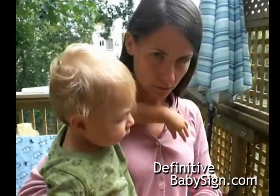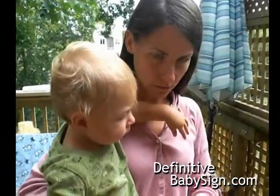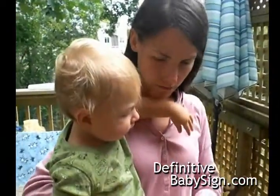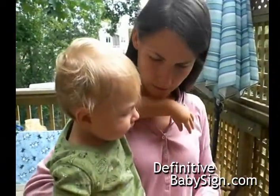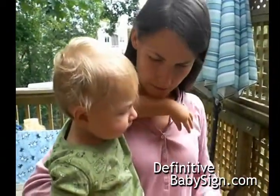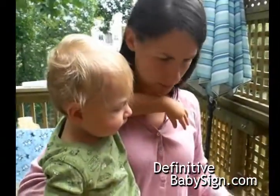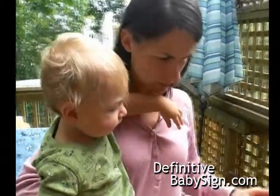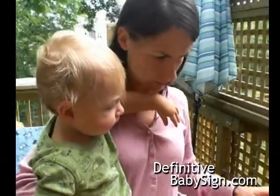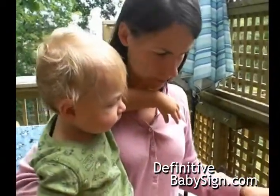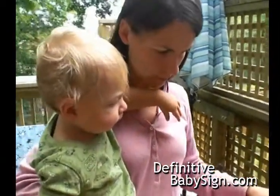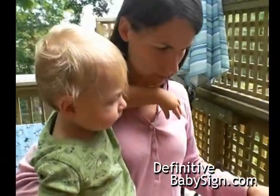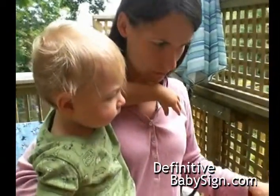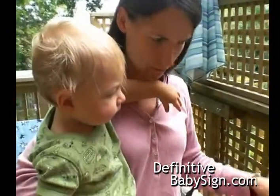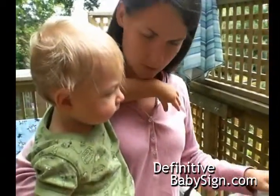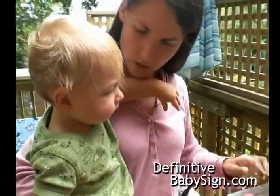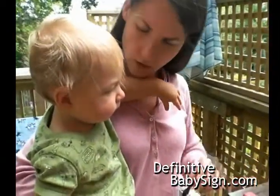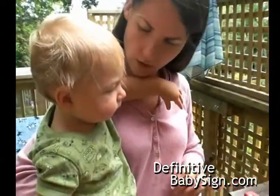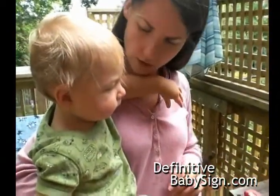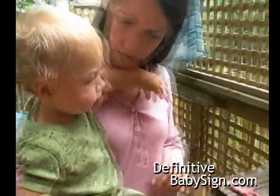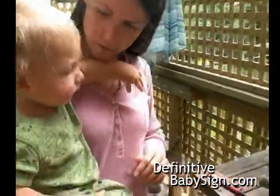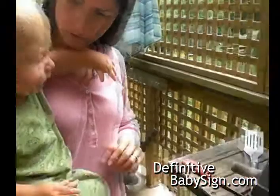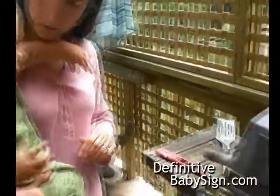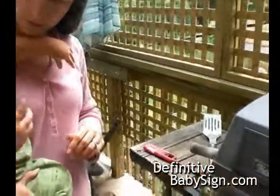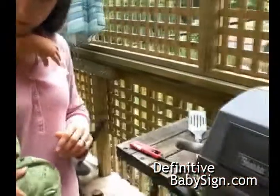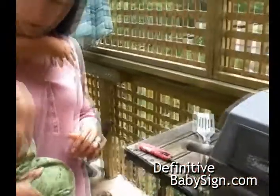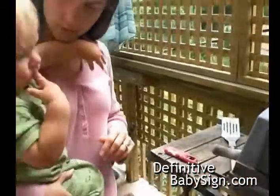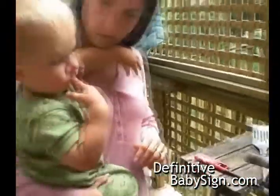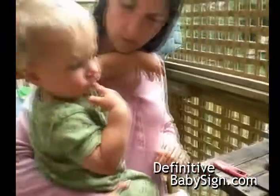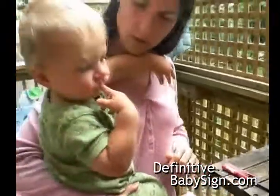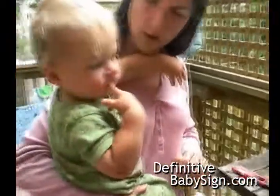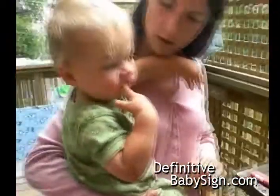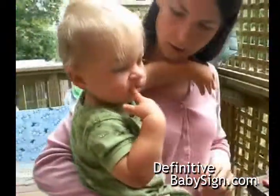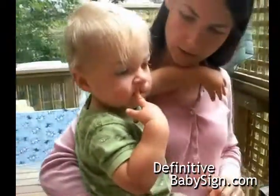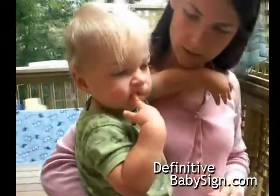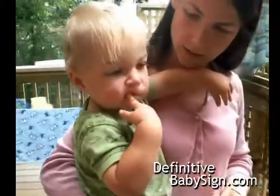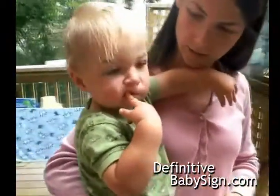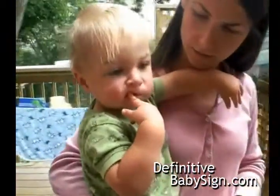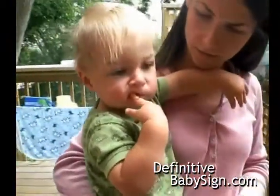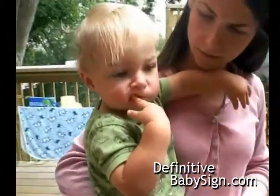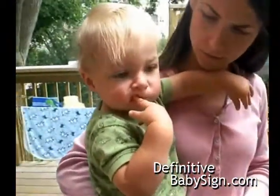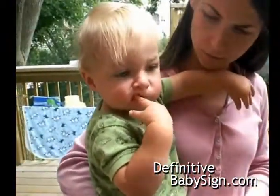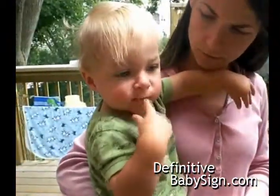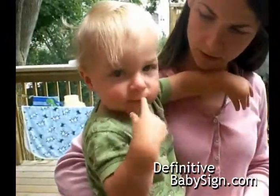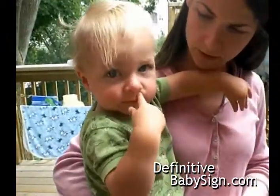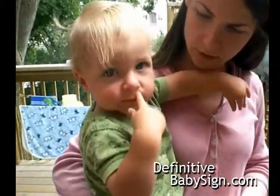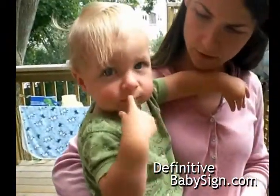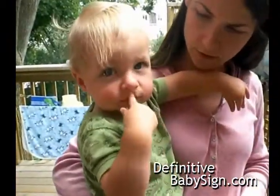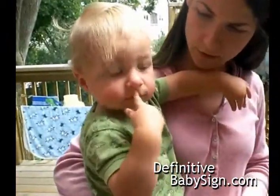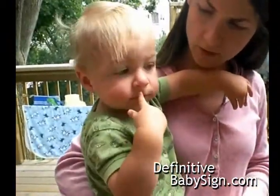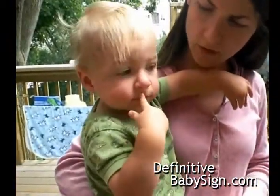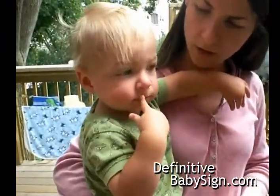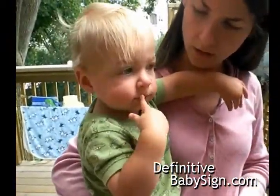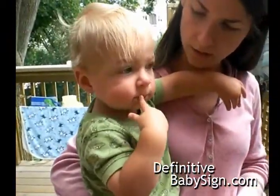Holden, look at the barbecue. Hot, hot, yes, no touch, hot.